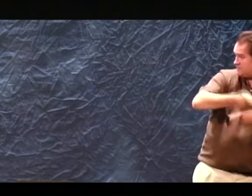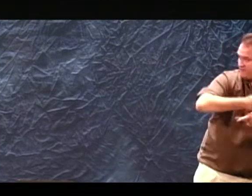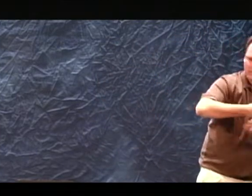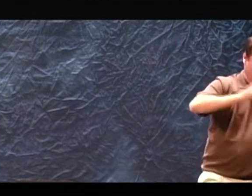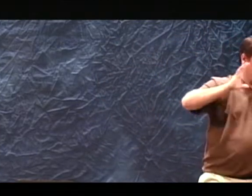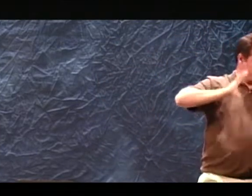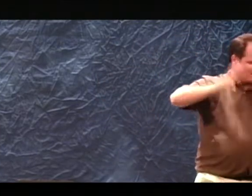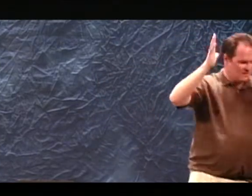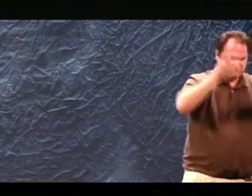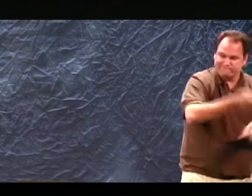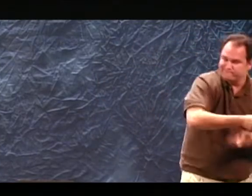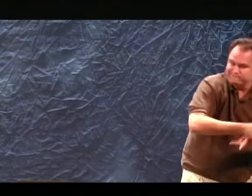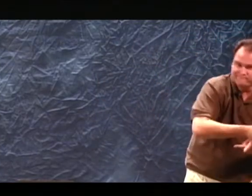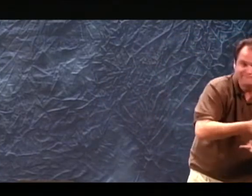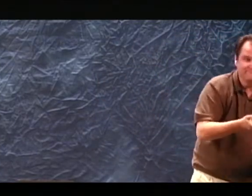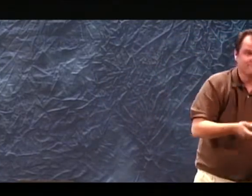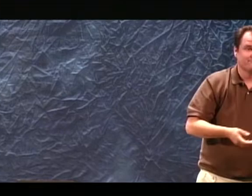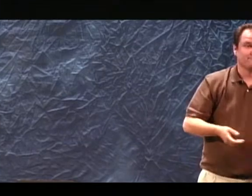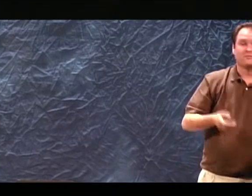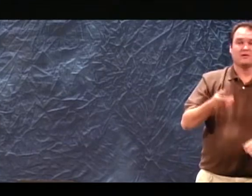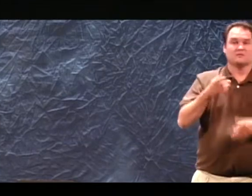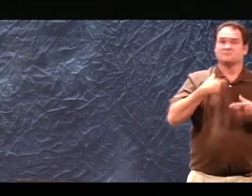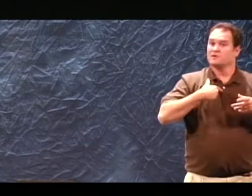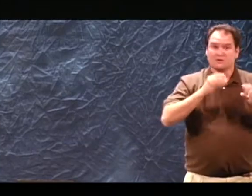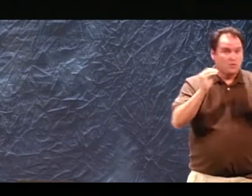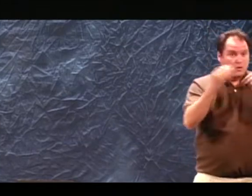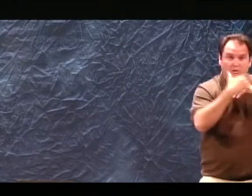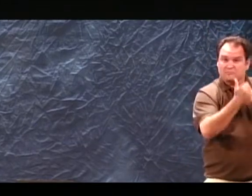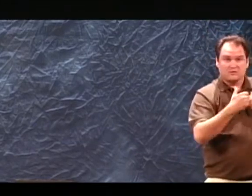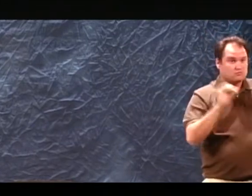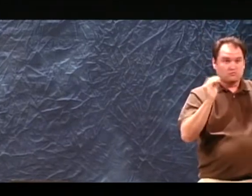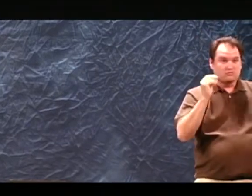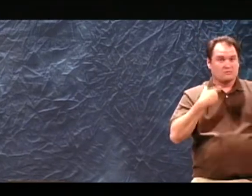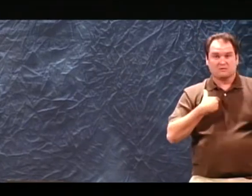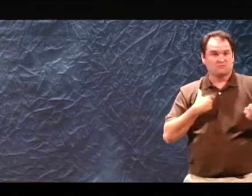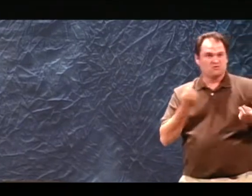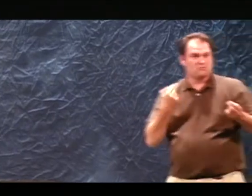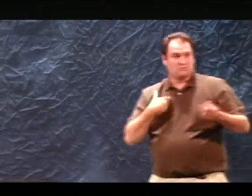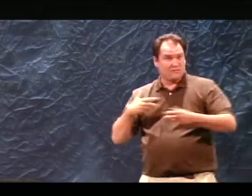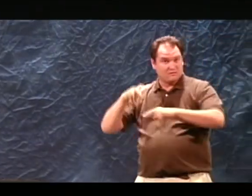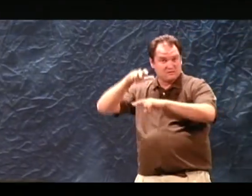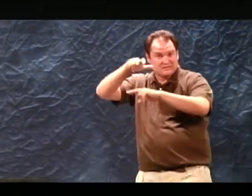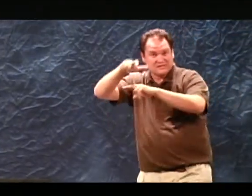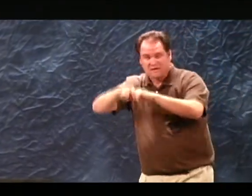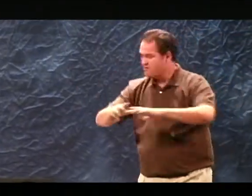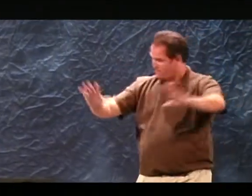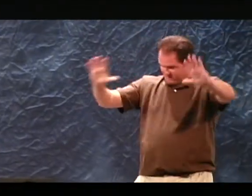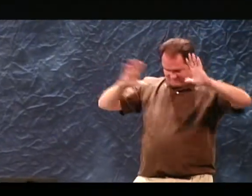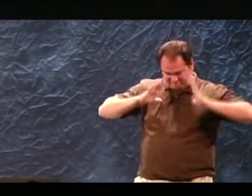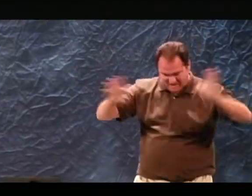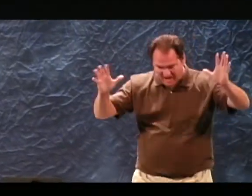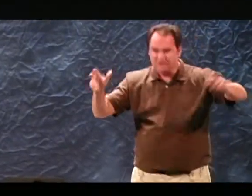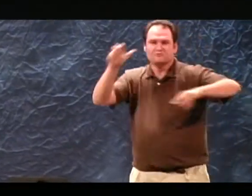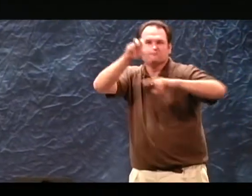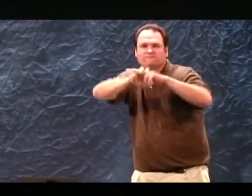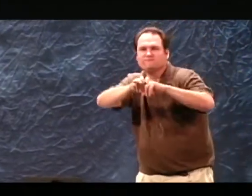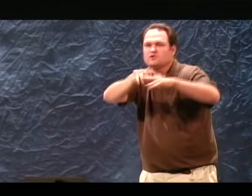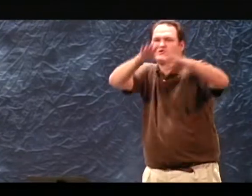who are out there caring for your children would love to be in here being fed but who are caring for your children so that you might sit here